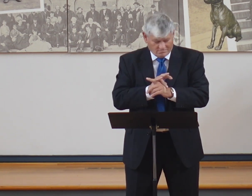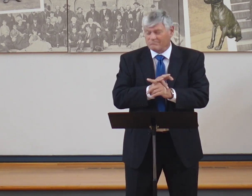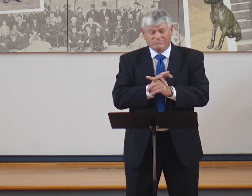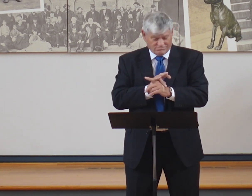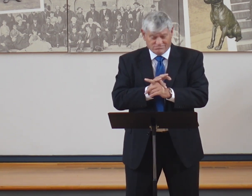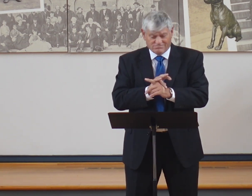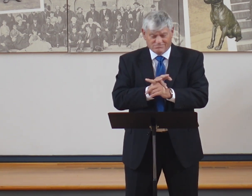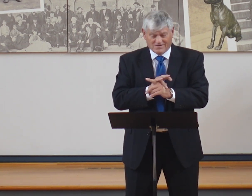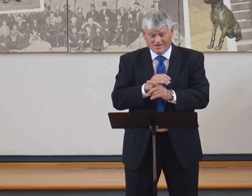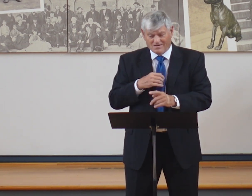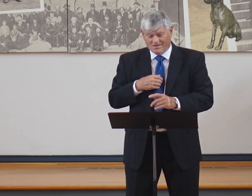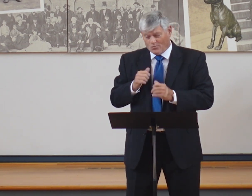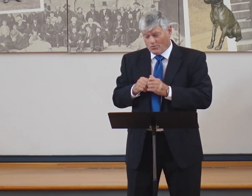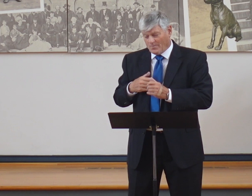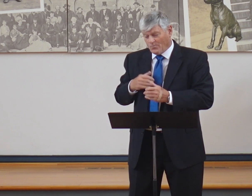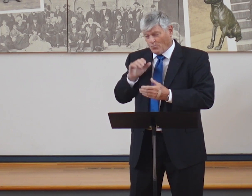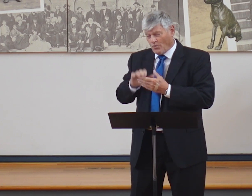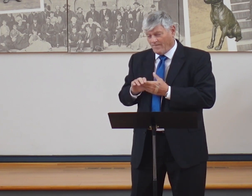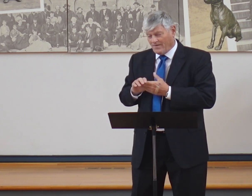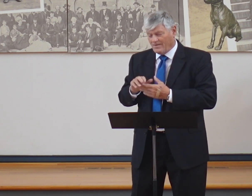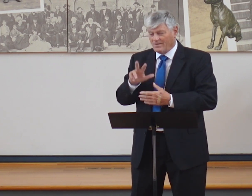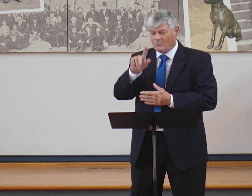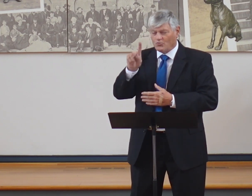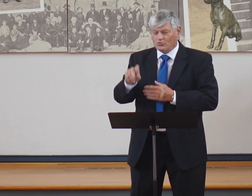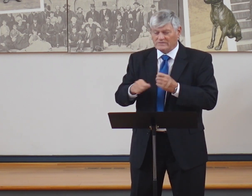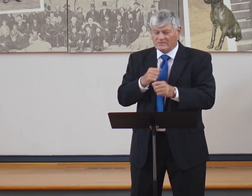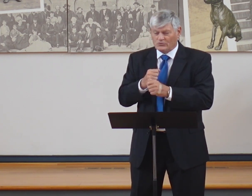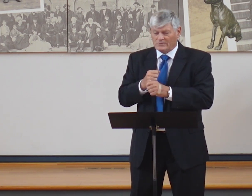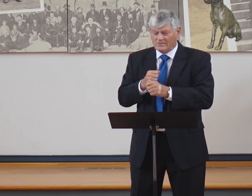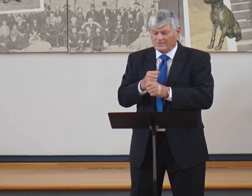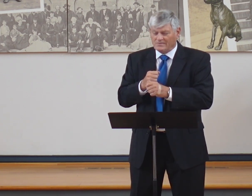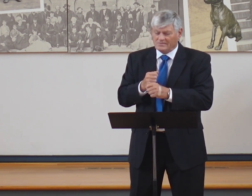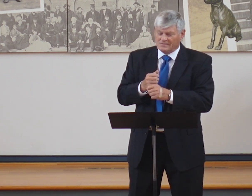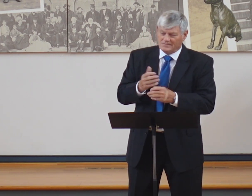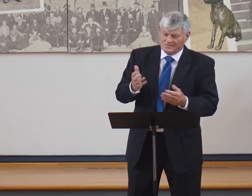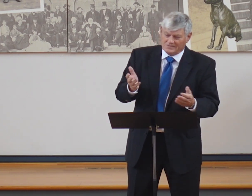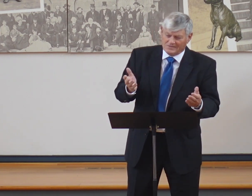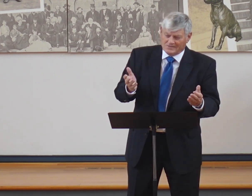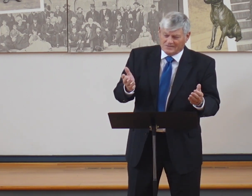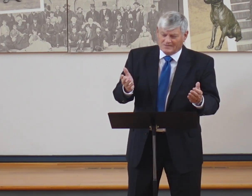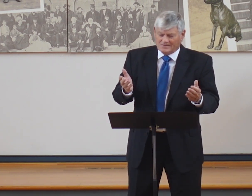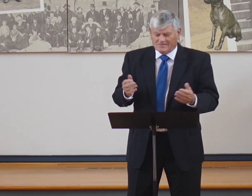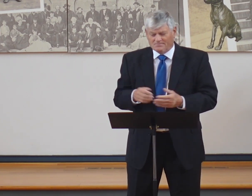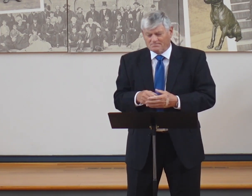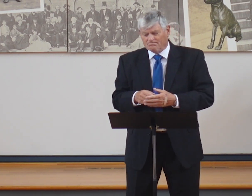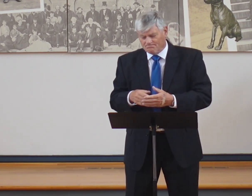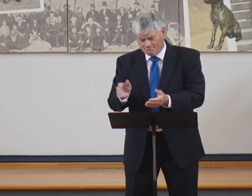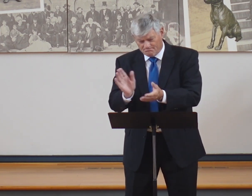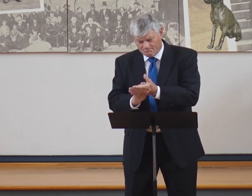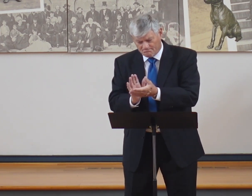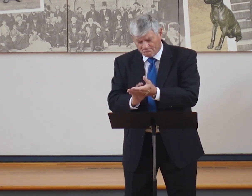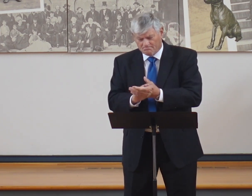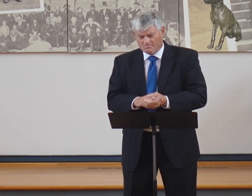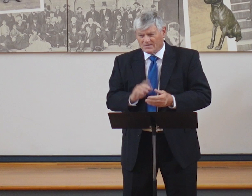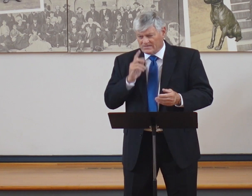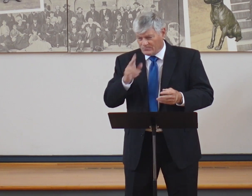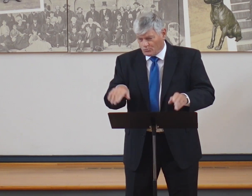Only after 7 months of dating, and I was with my wife for 3.5 years before we married, so it's